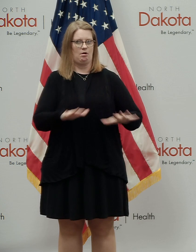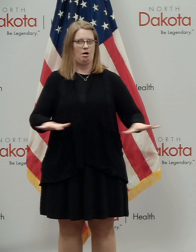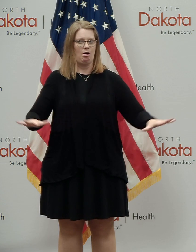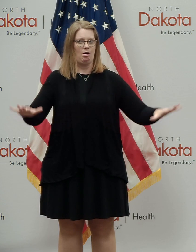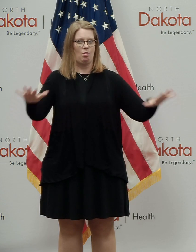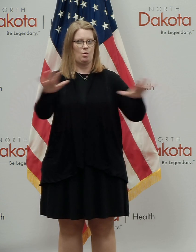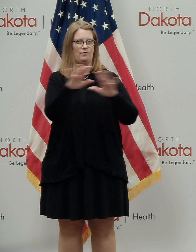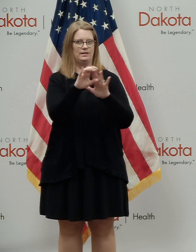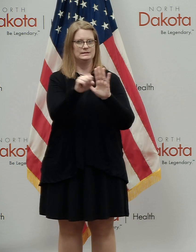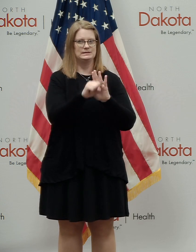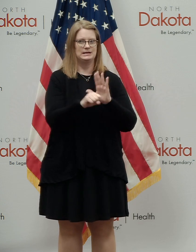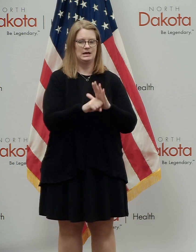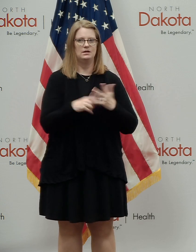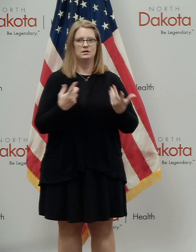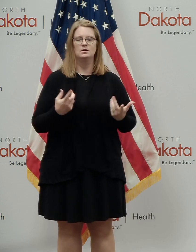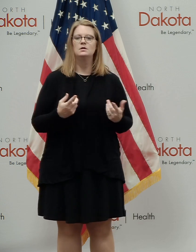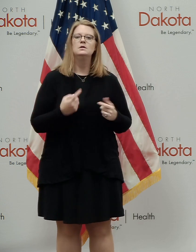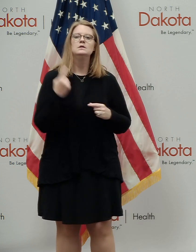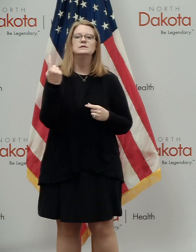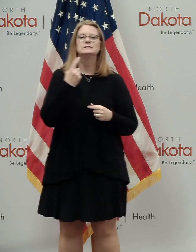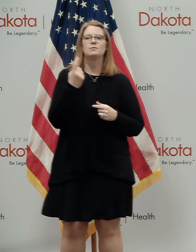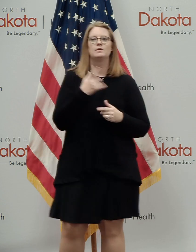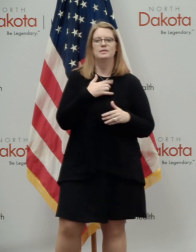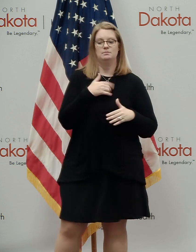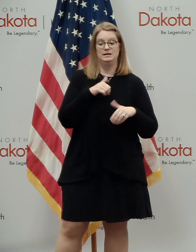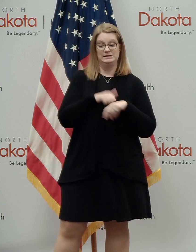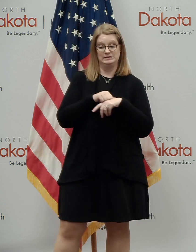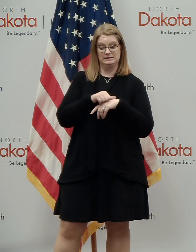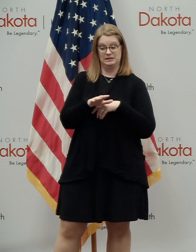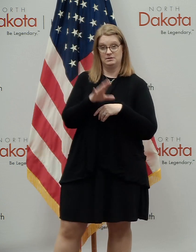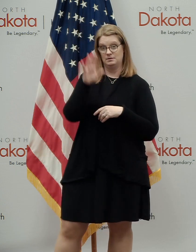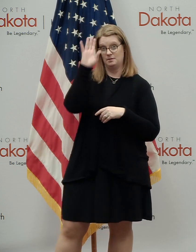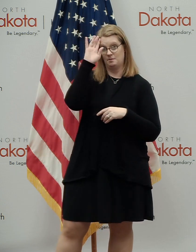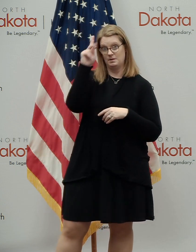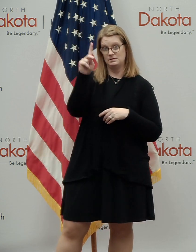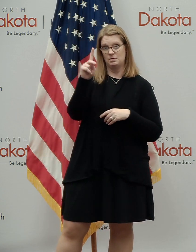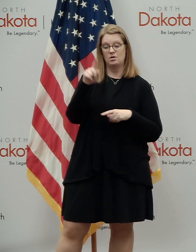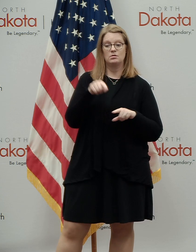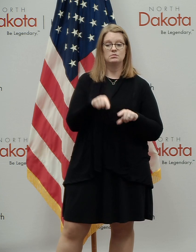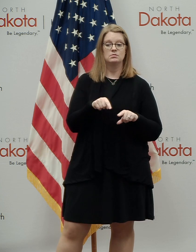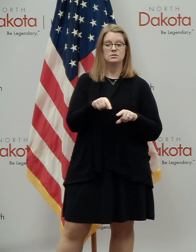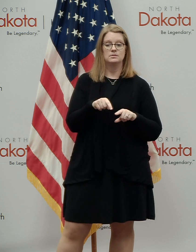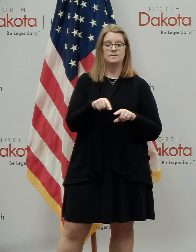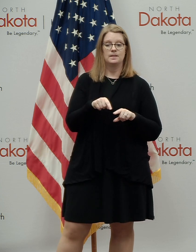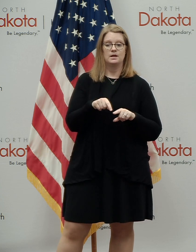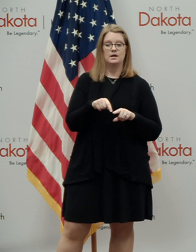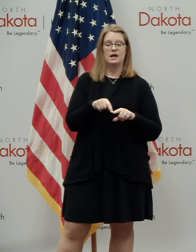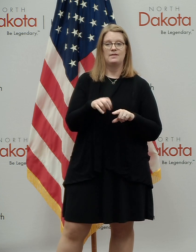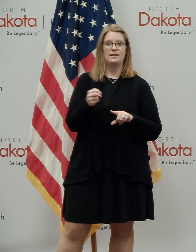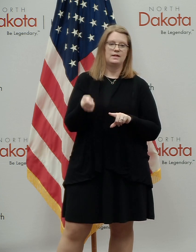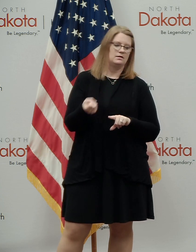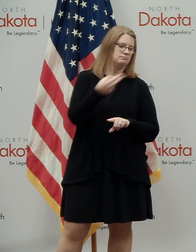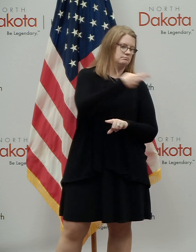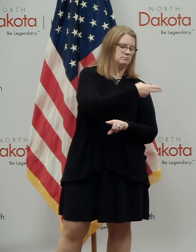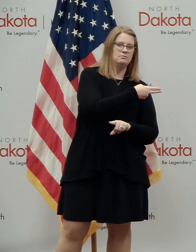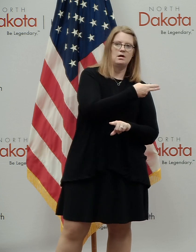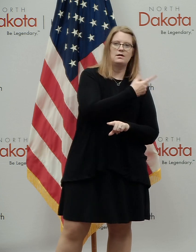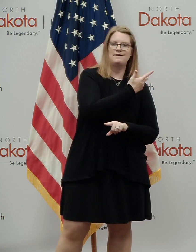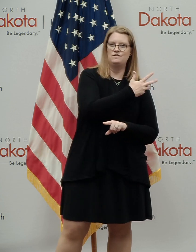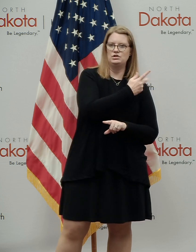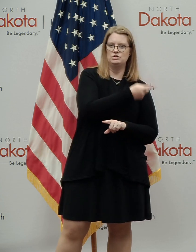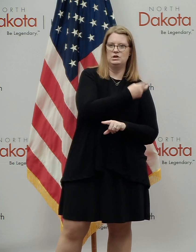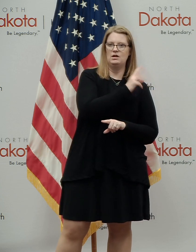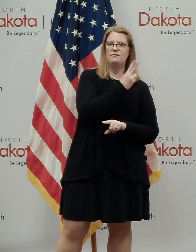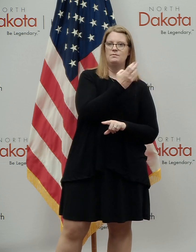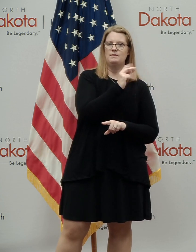would be somebody that would be admitted to Bismarck that might finish their care in Hettinger. They're